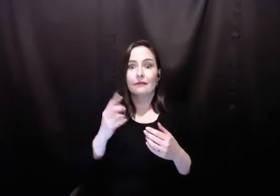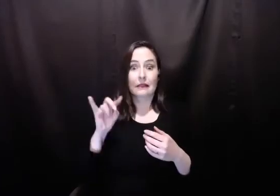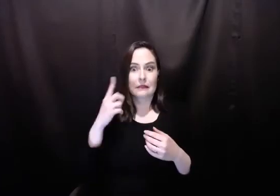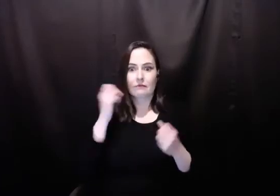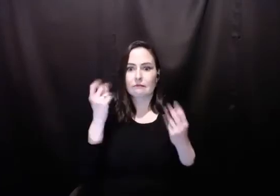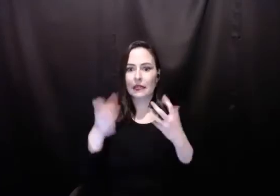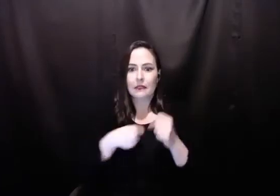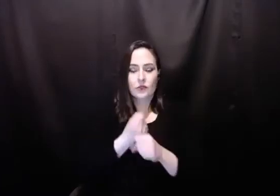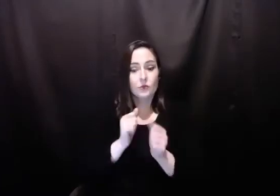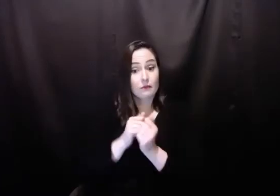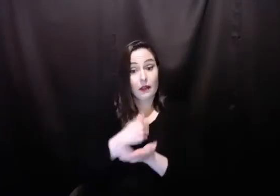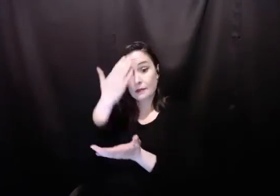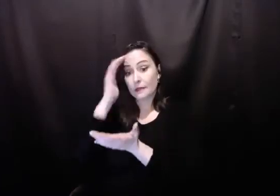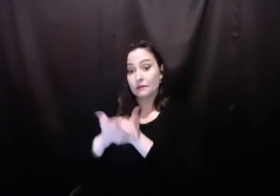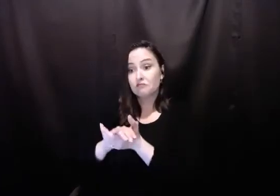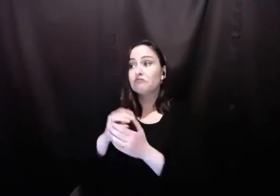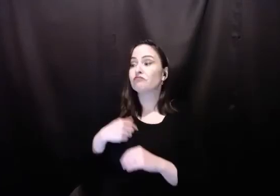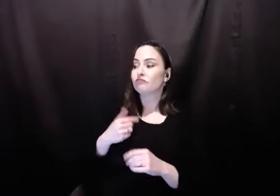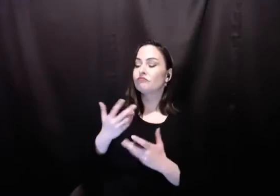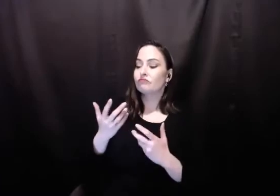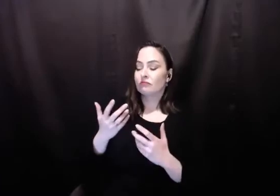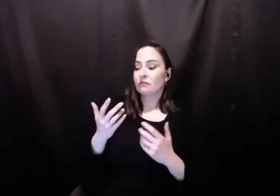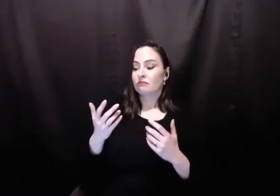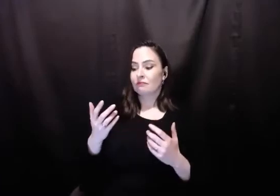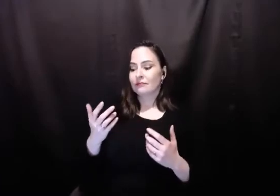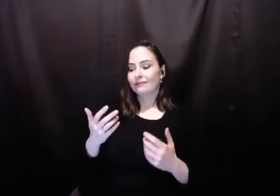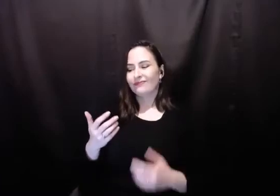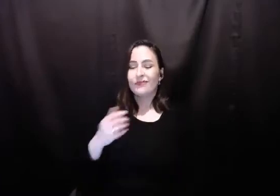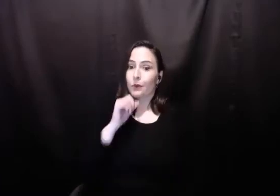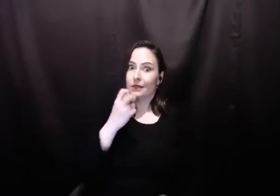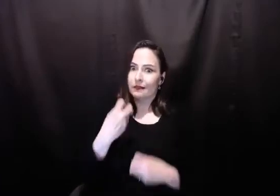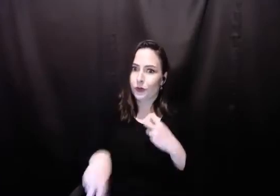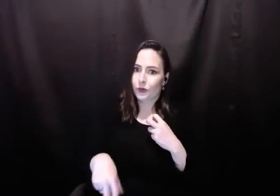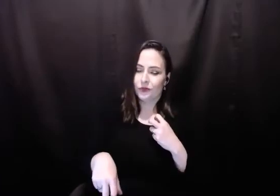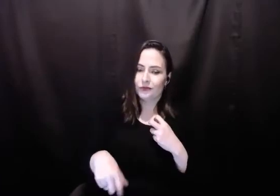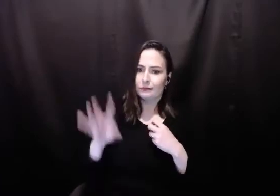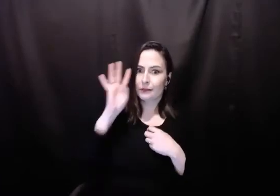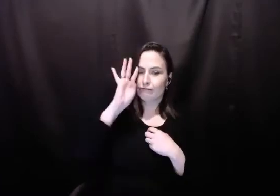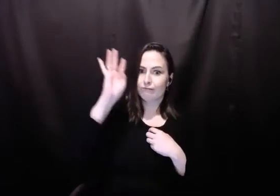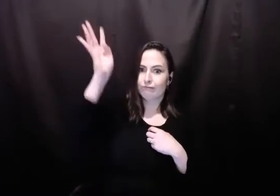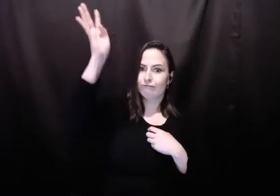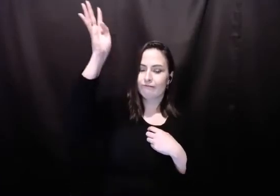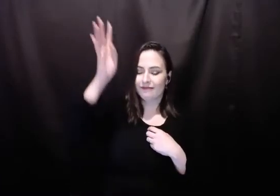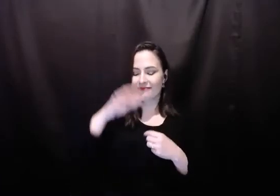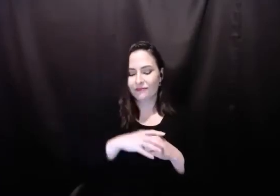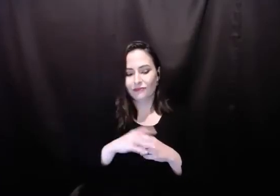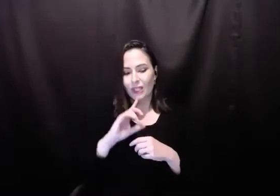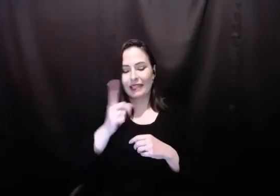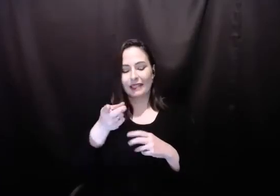create really entertaining stories. But you know what? It wasn't fair to him. It was really a lack